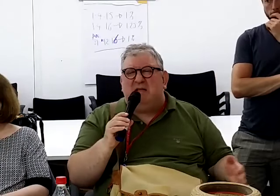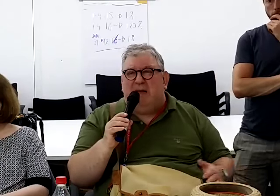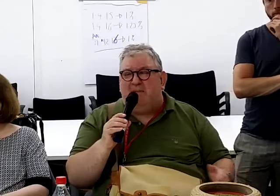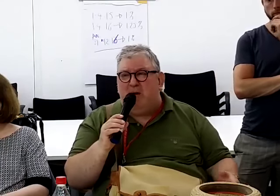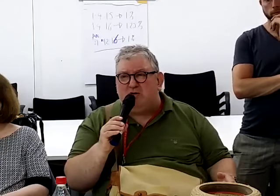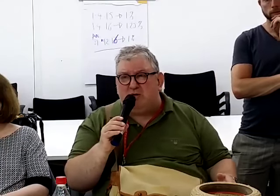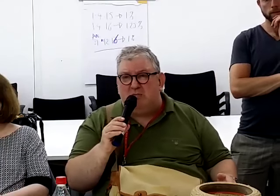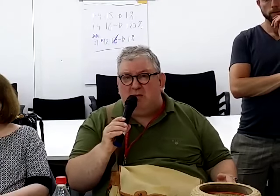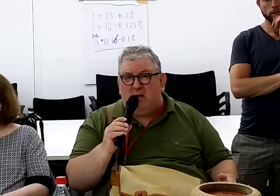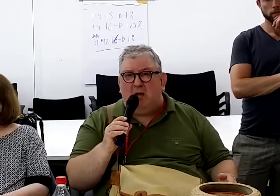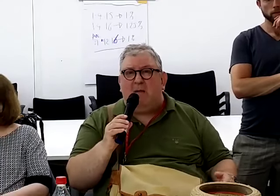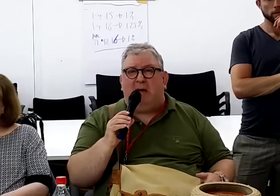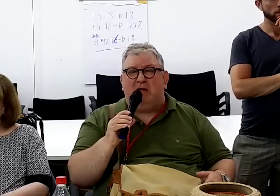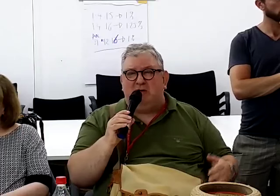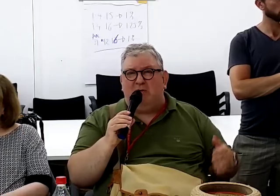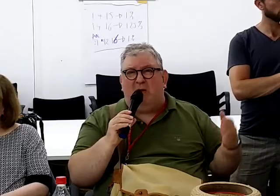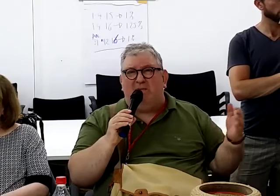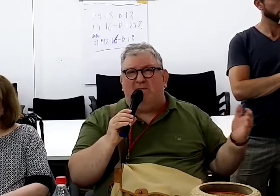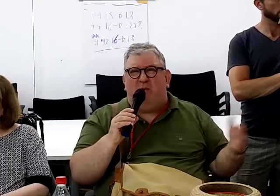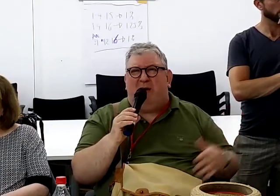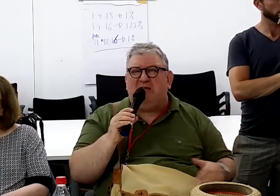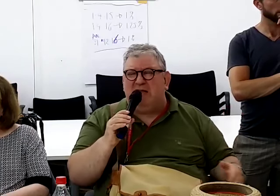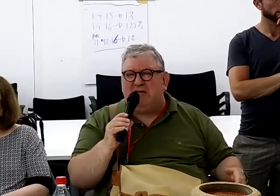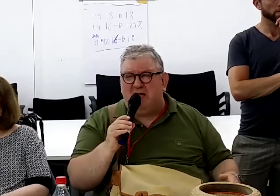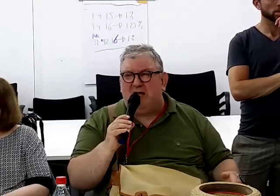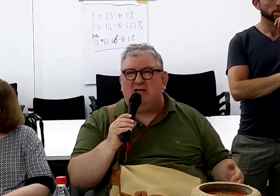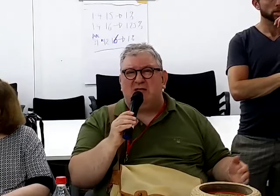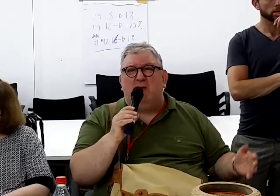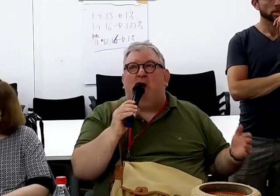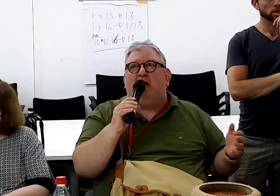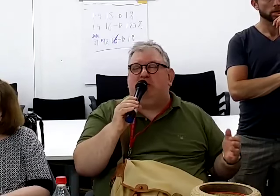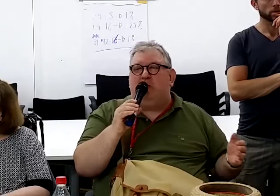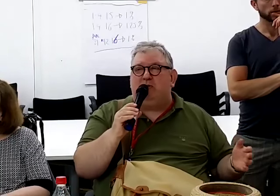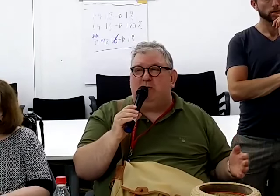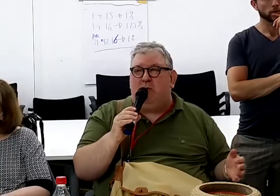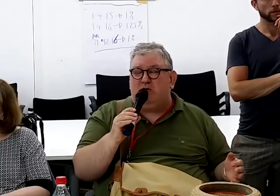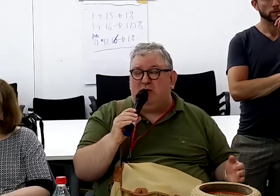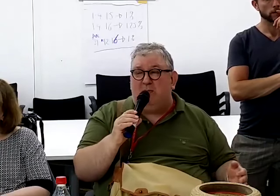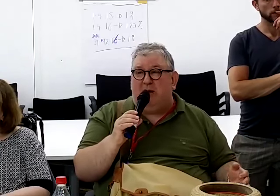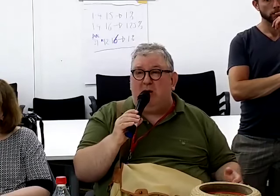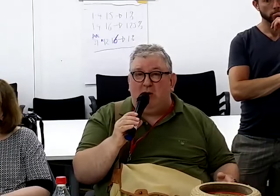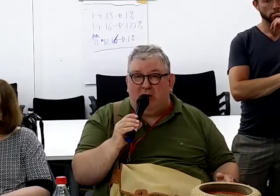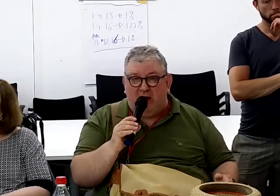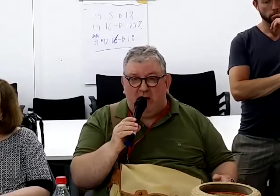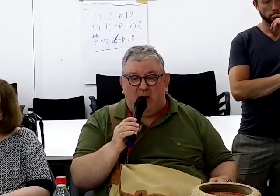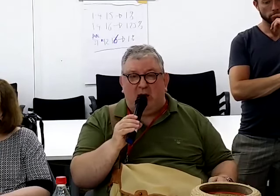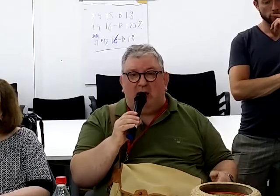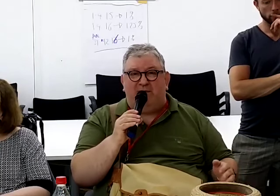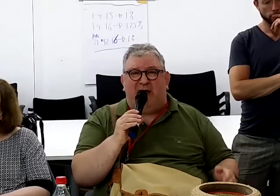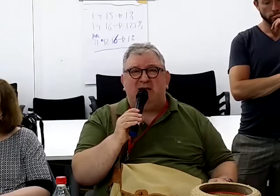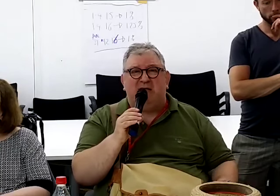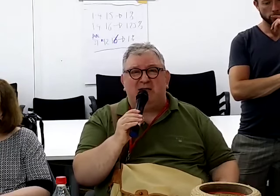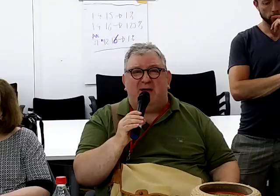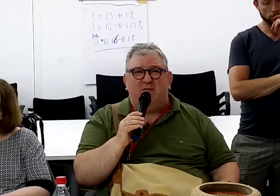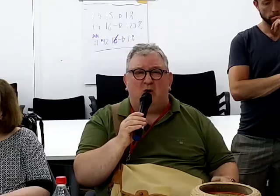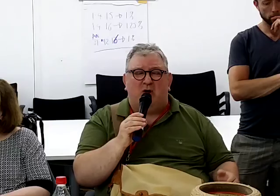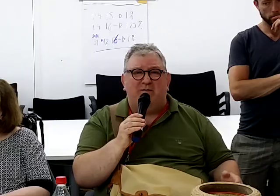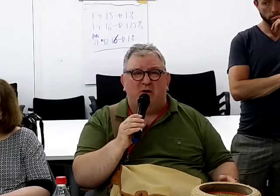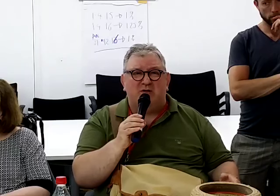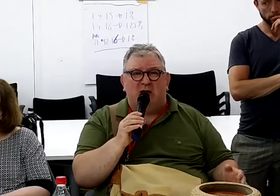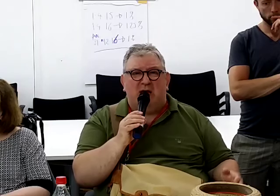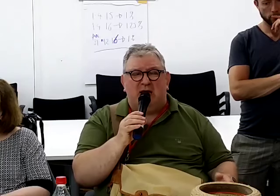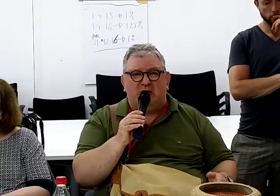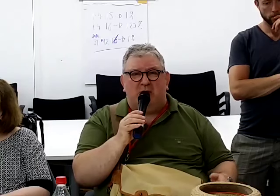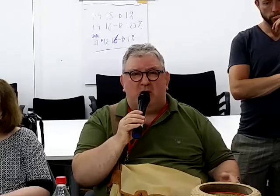MP, isn't a bad person, but she wrote a four-page letter saying why she wouldn't support Jeremy any longer. The fact is, they